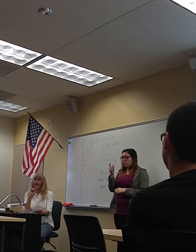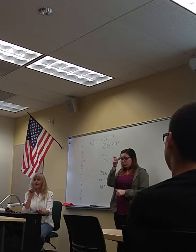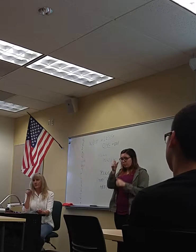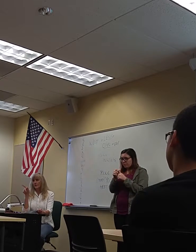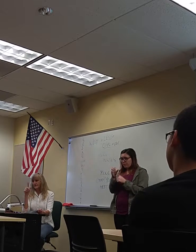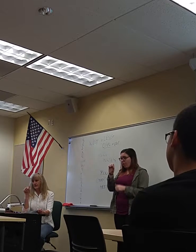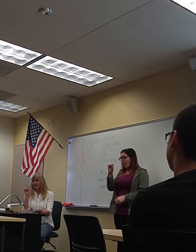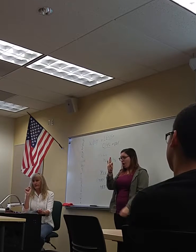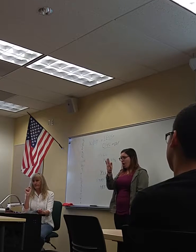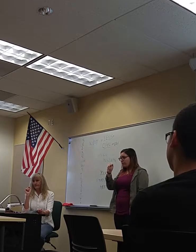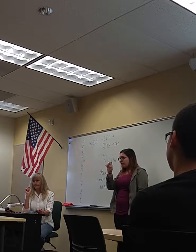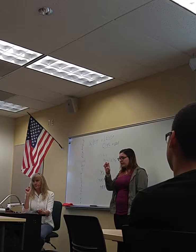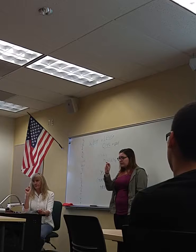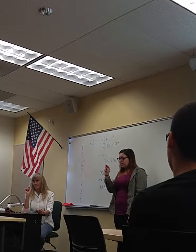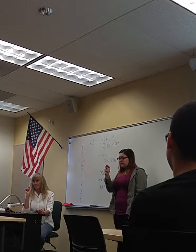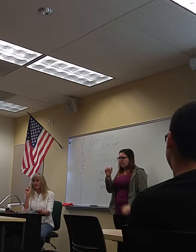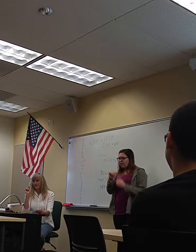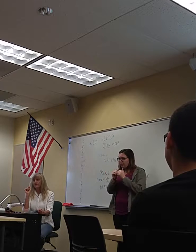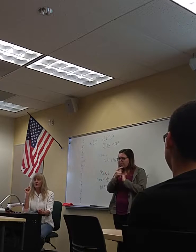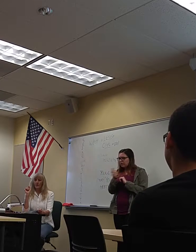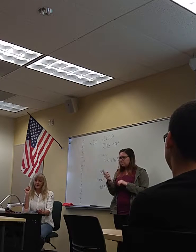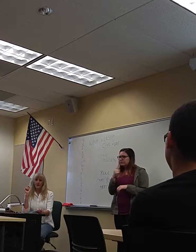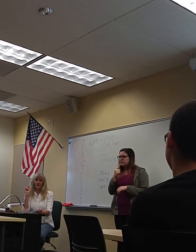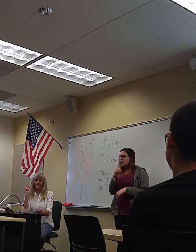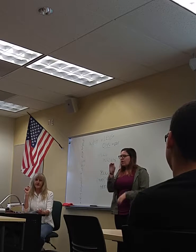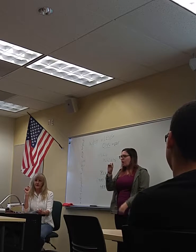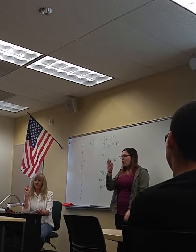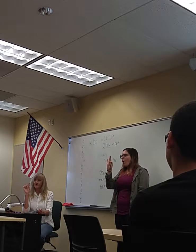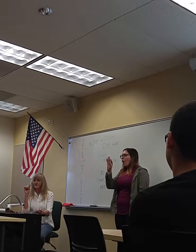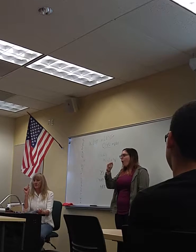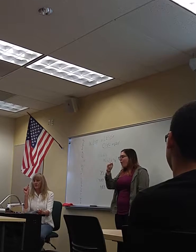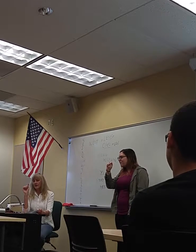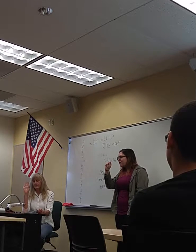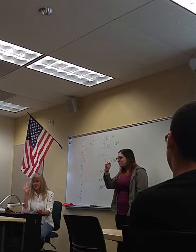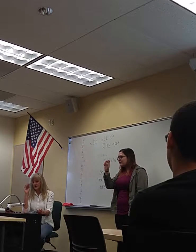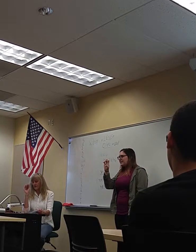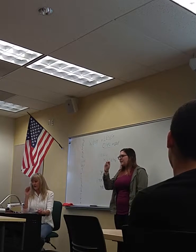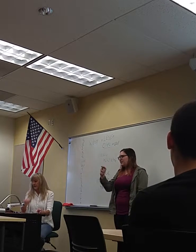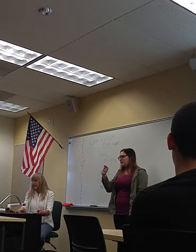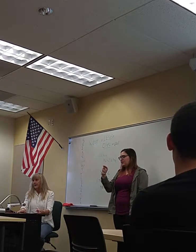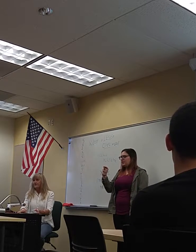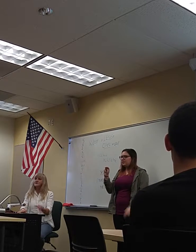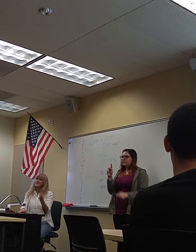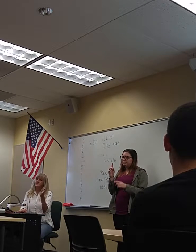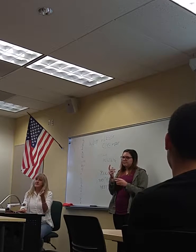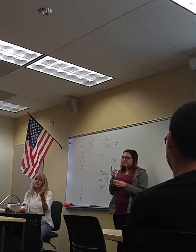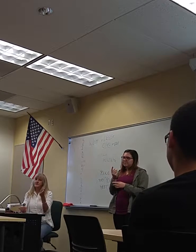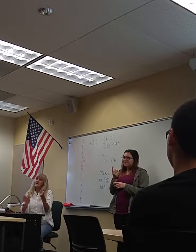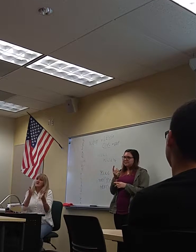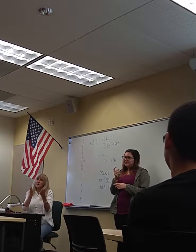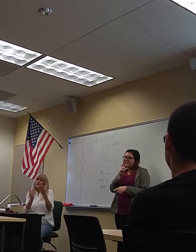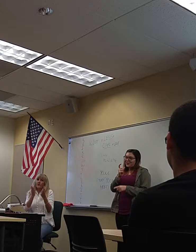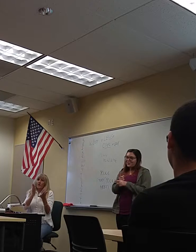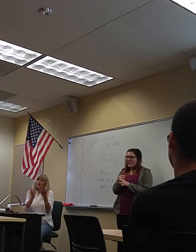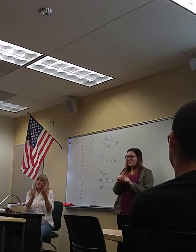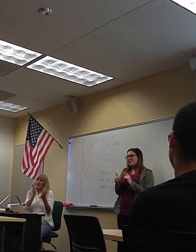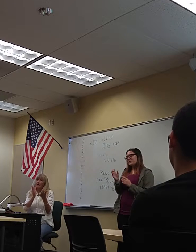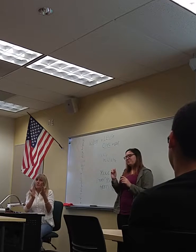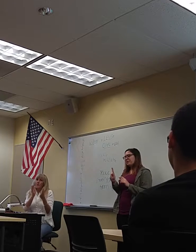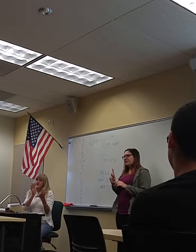how you all say often? You all say often, which is incorrect, but it's okay. You see what I'm saying? So there are ways